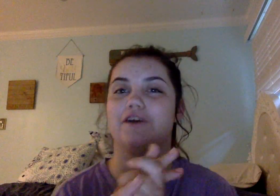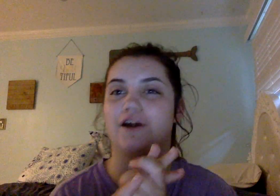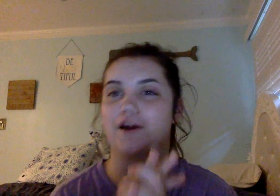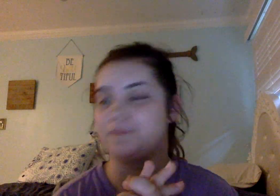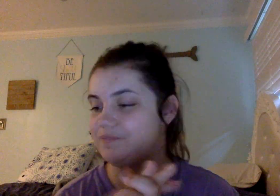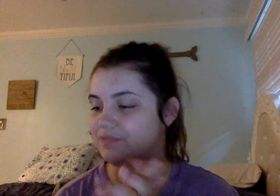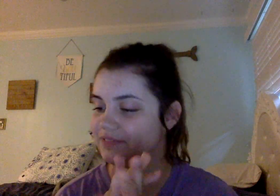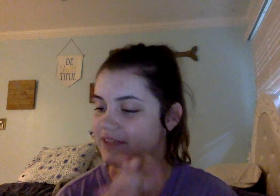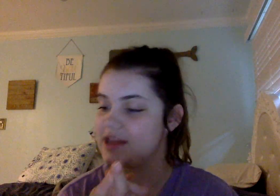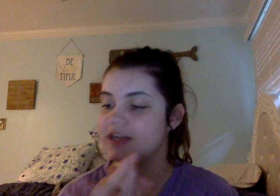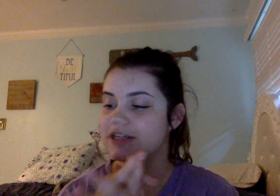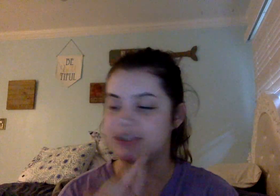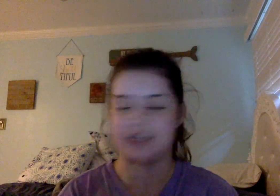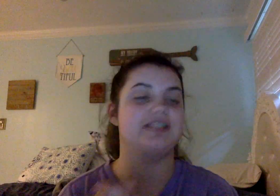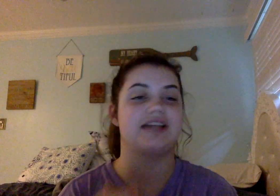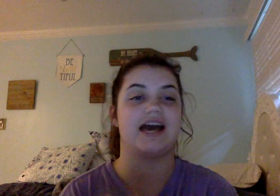her. She said,